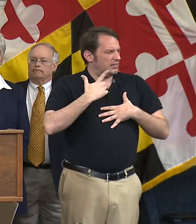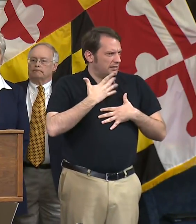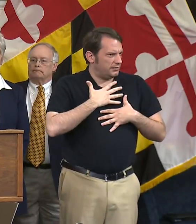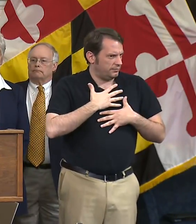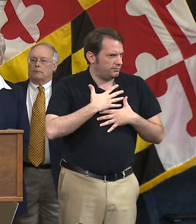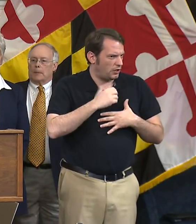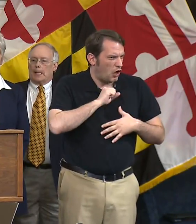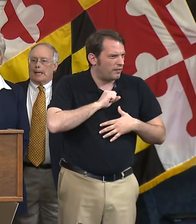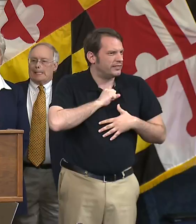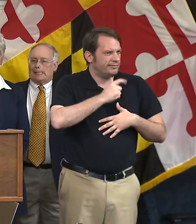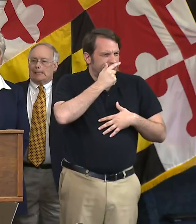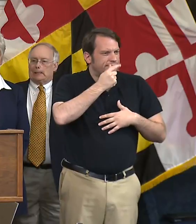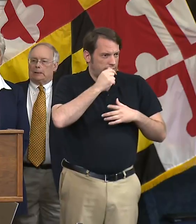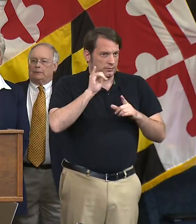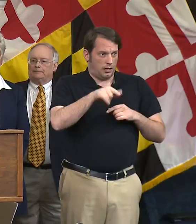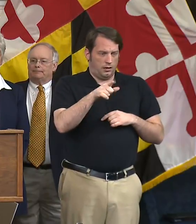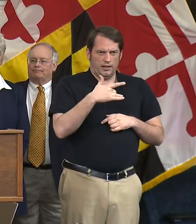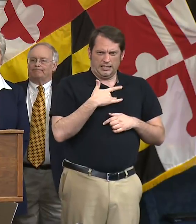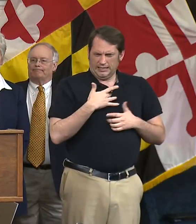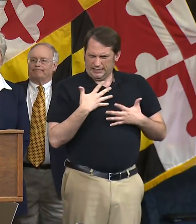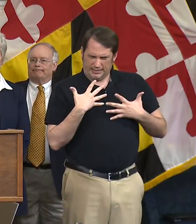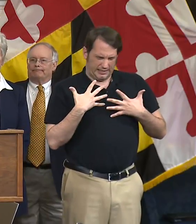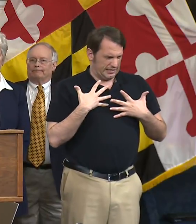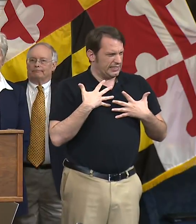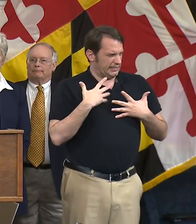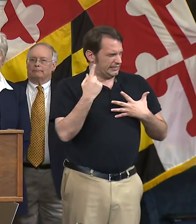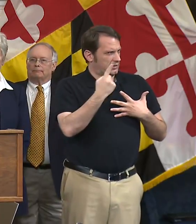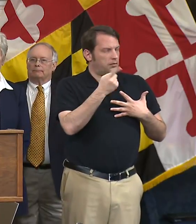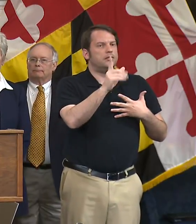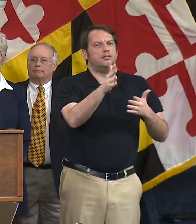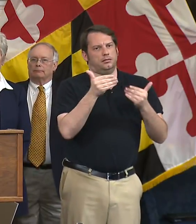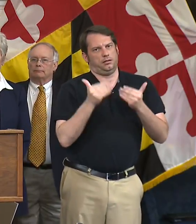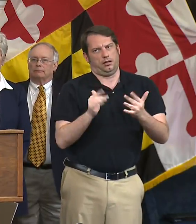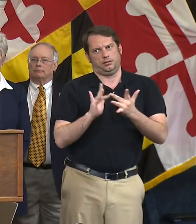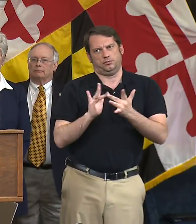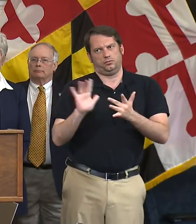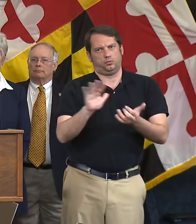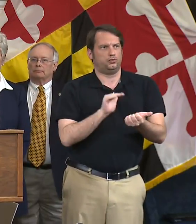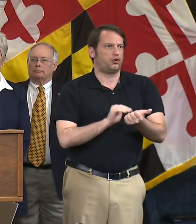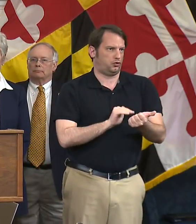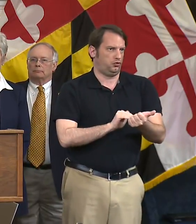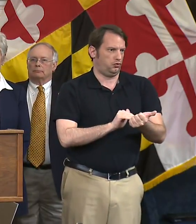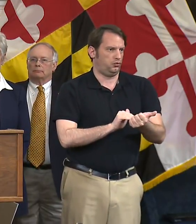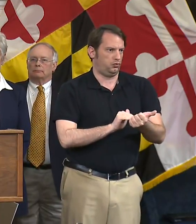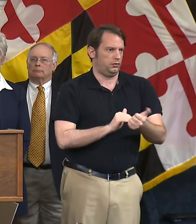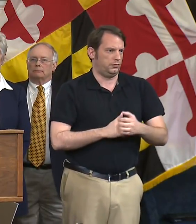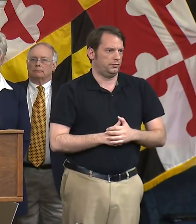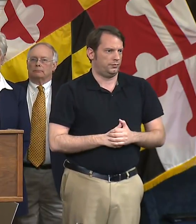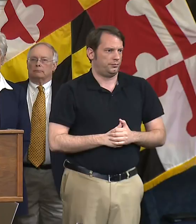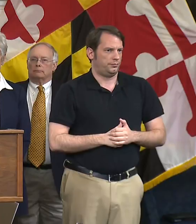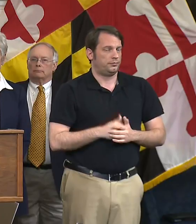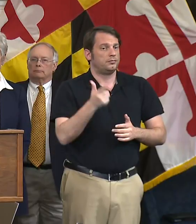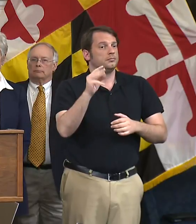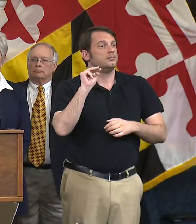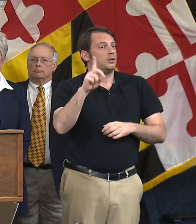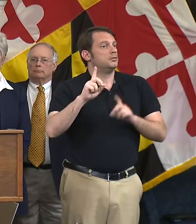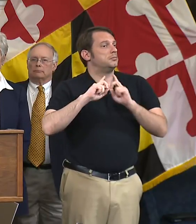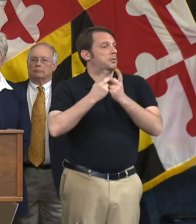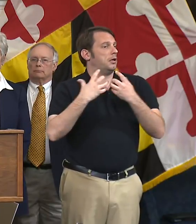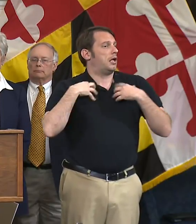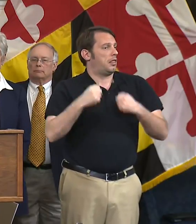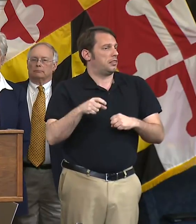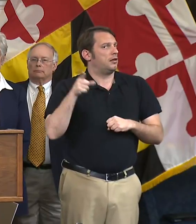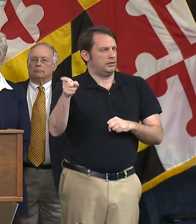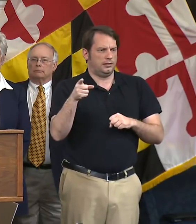also contact their doctor. The Maryland Department of Health is in close contact with and is working